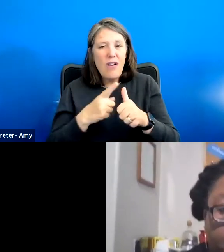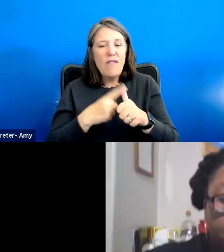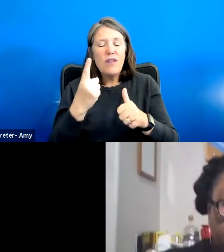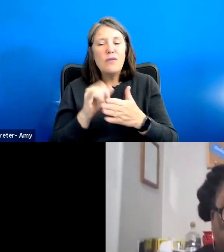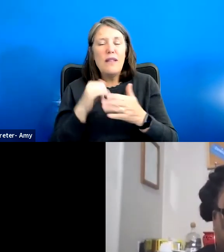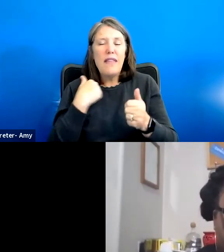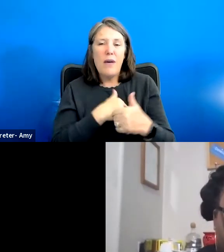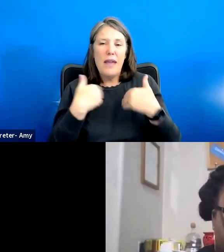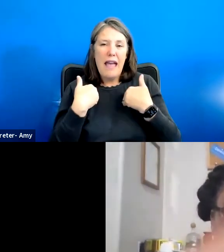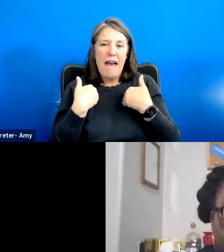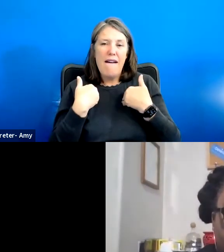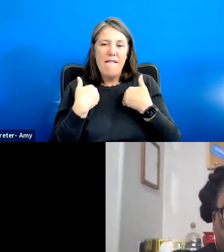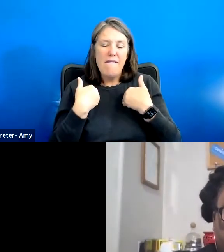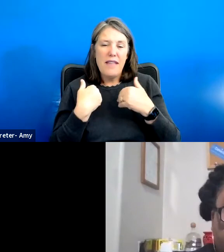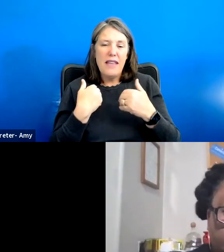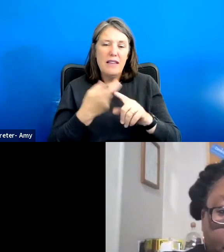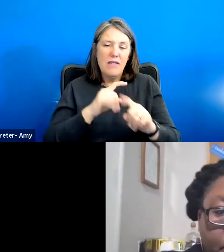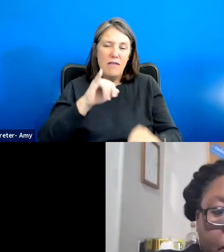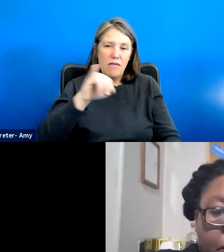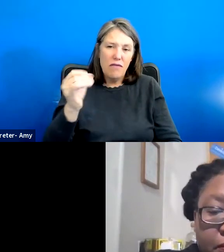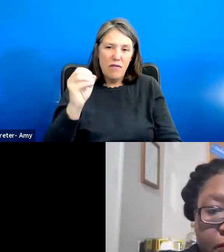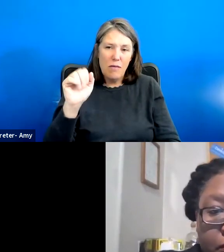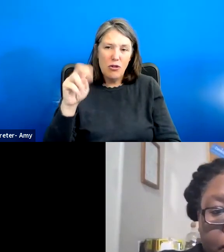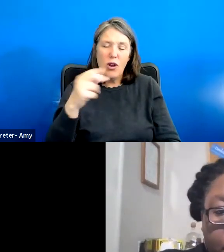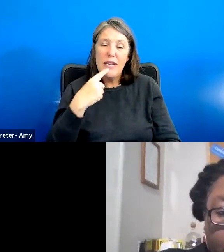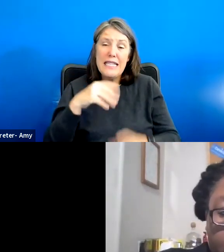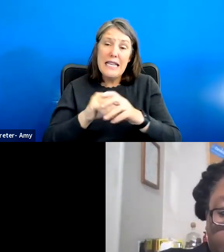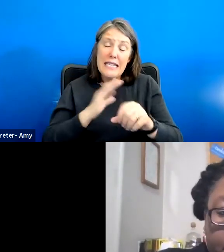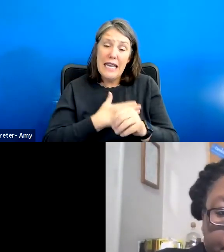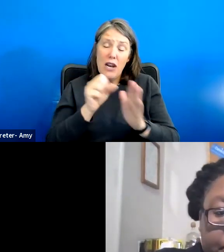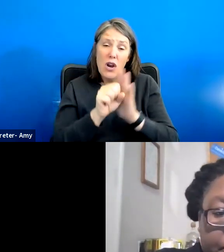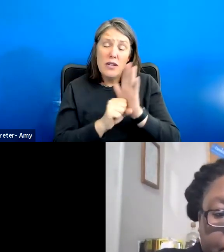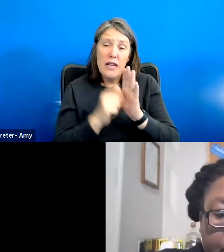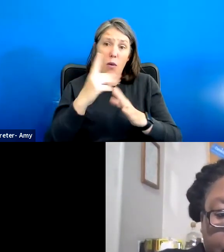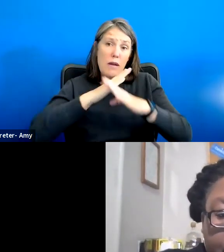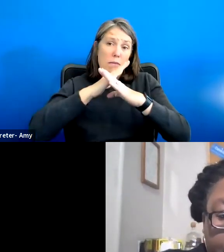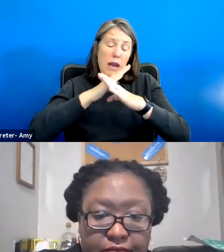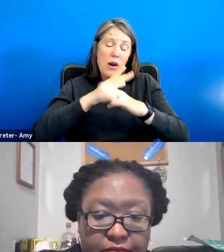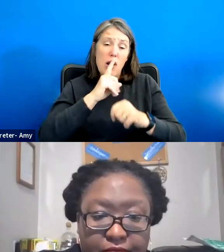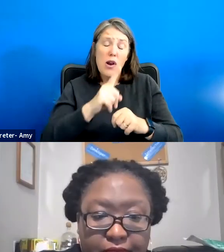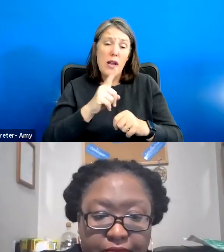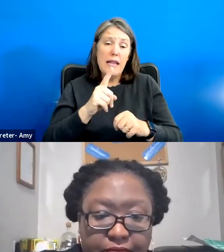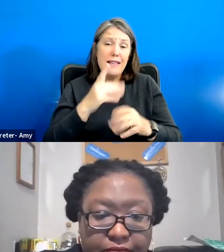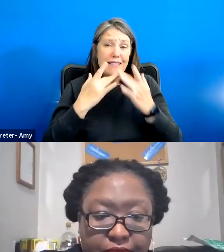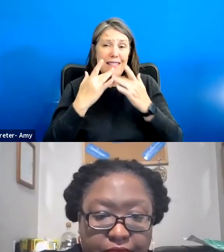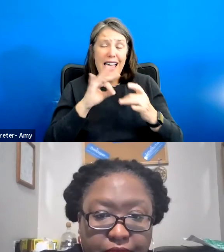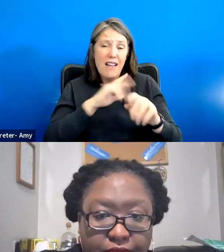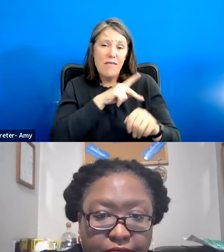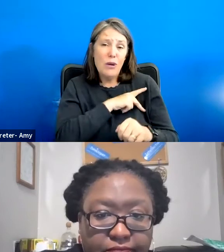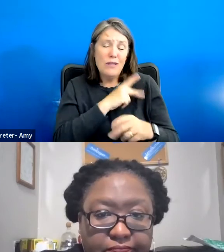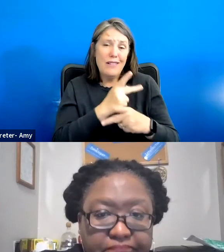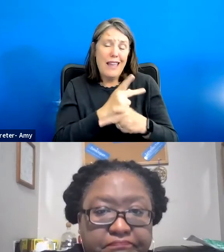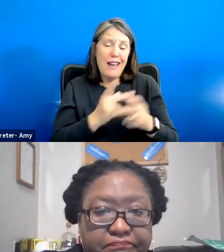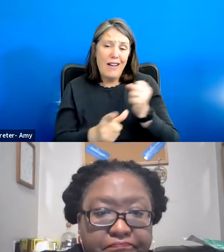have comes from Joan, and it says, in our state, one of the barriers is lack of personal care attendance